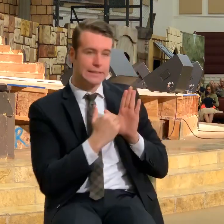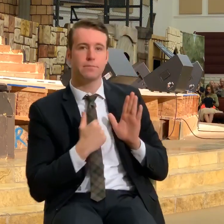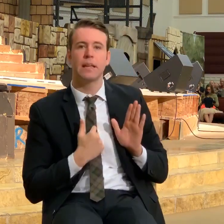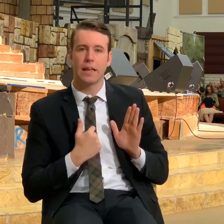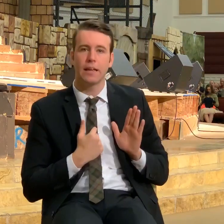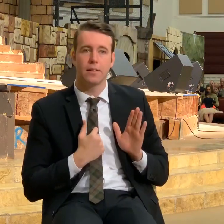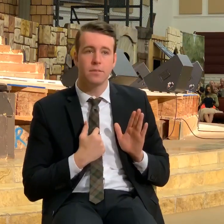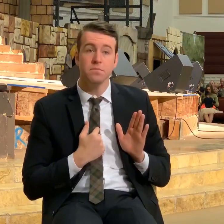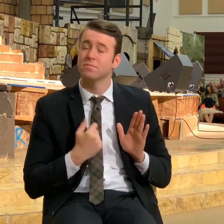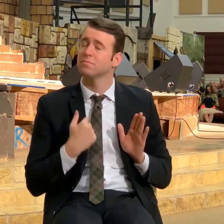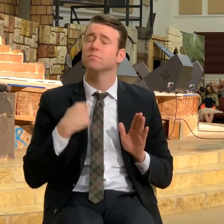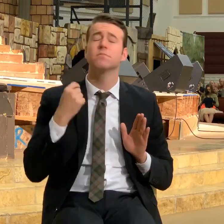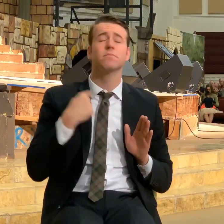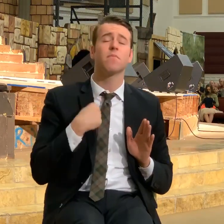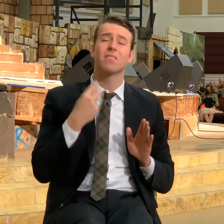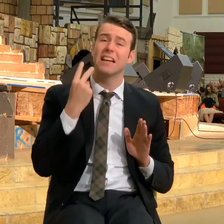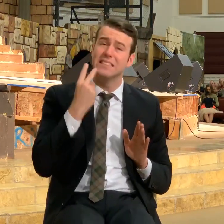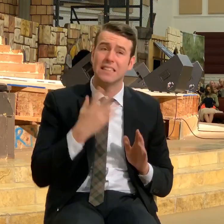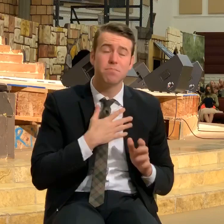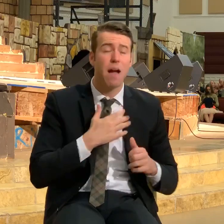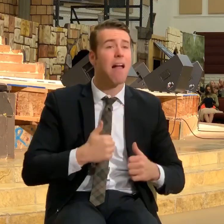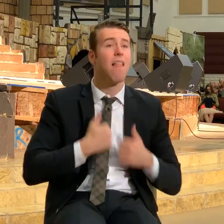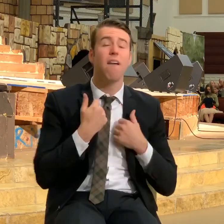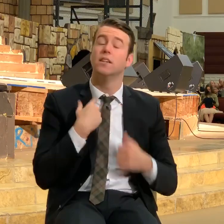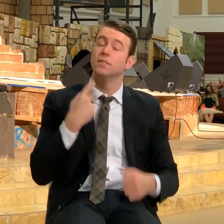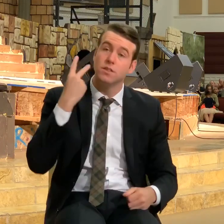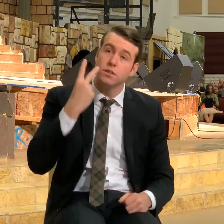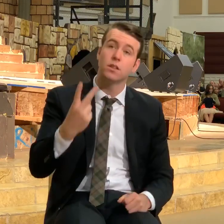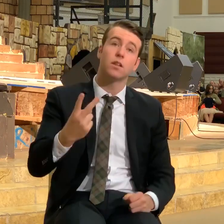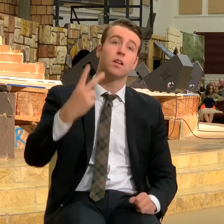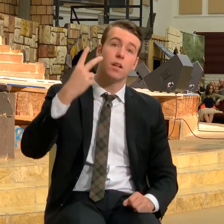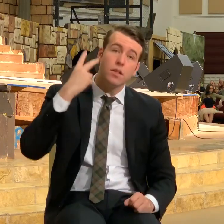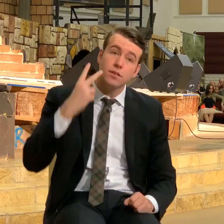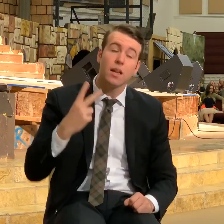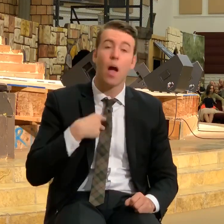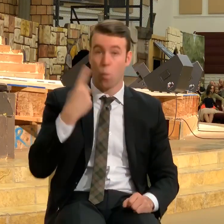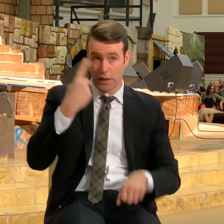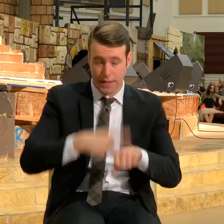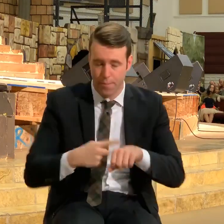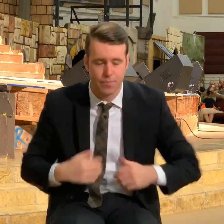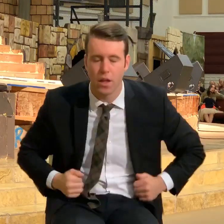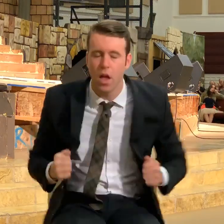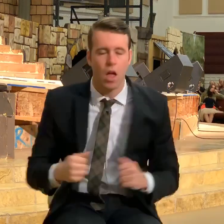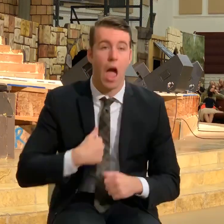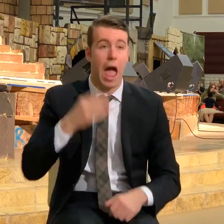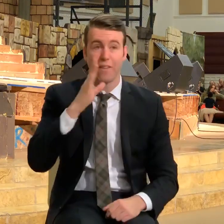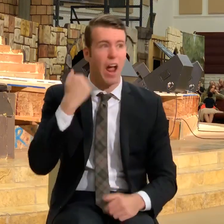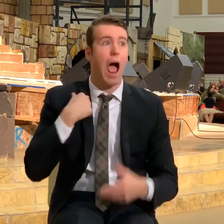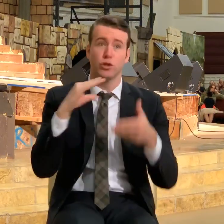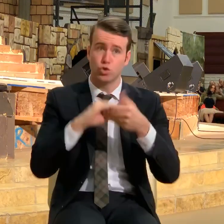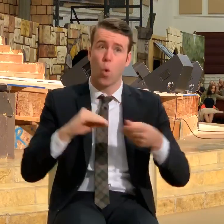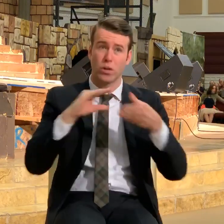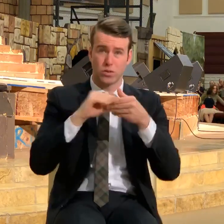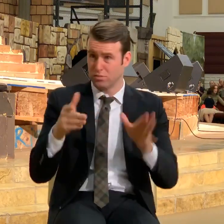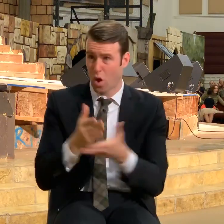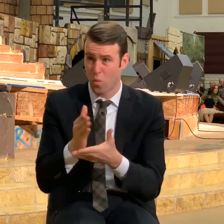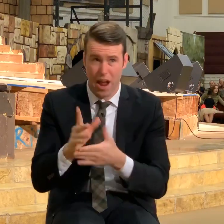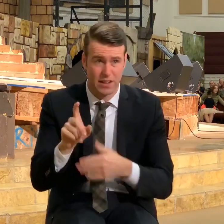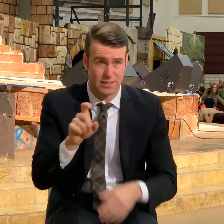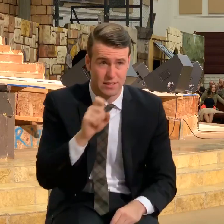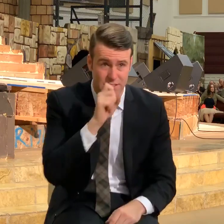know, I have seen this in my life. I have seen, I preached the revival. I'll never forget, I'm telling a lot of stories. This is all right?